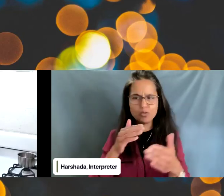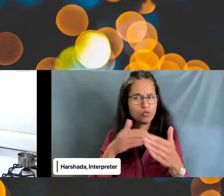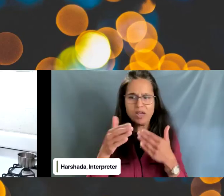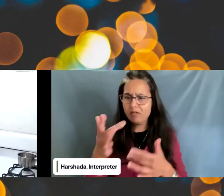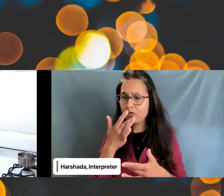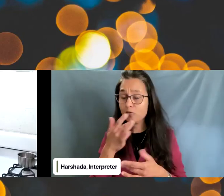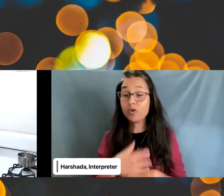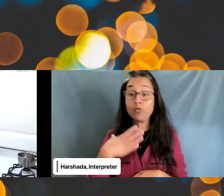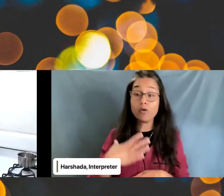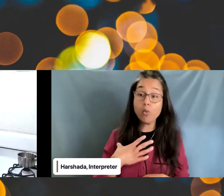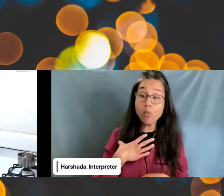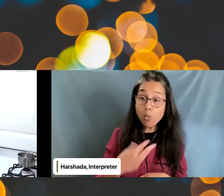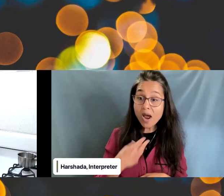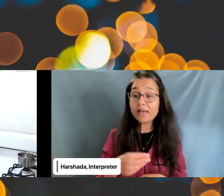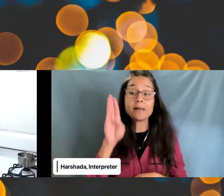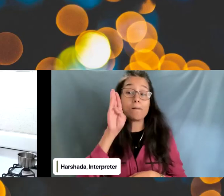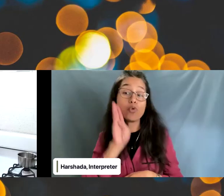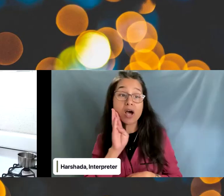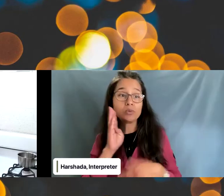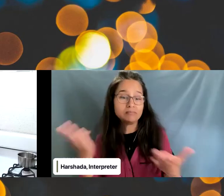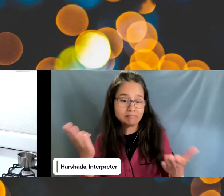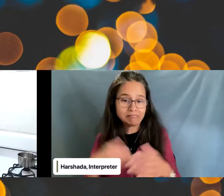use the white because I'm racist.